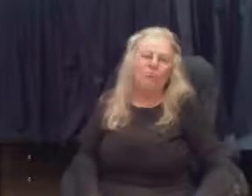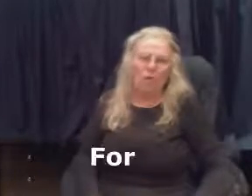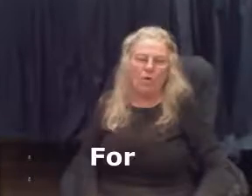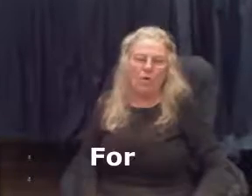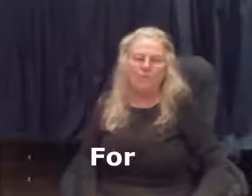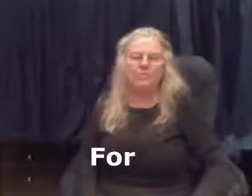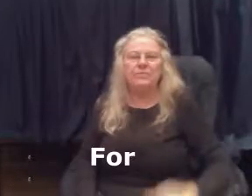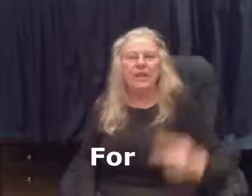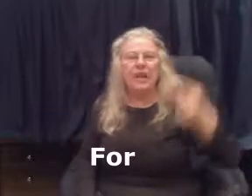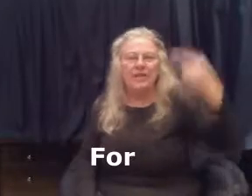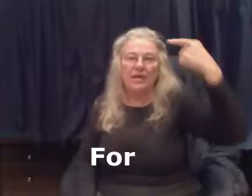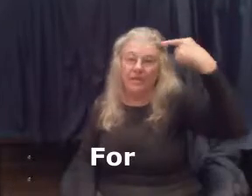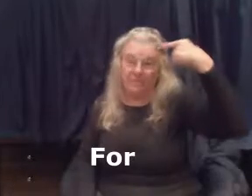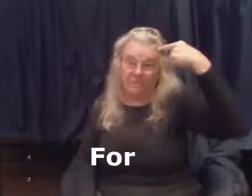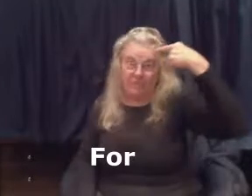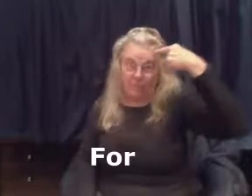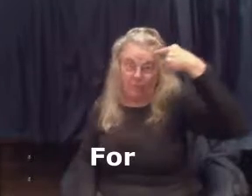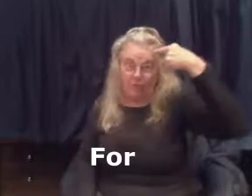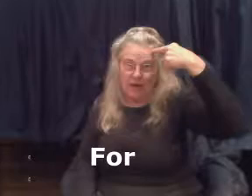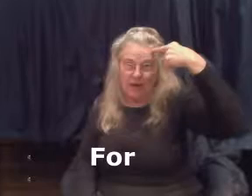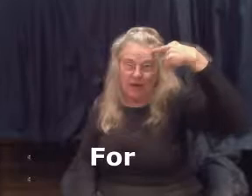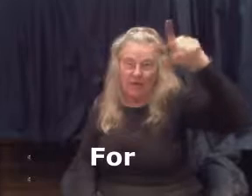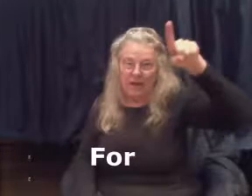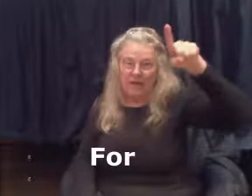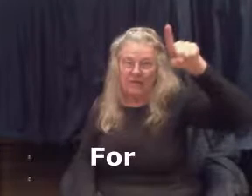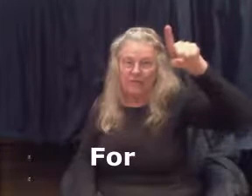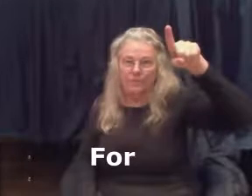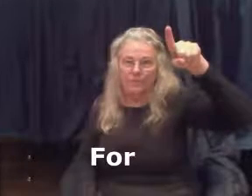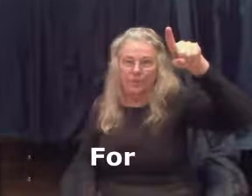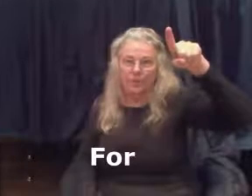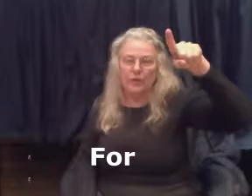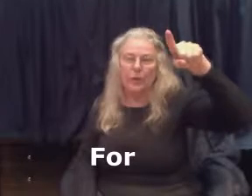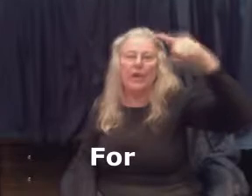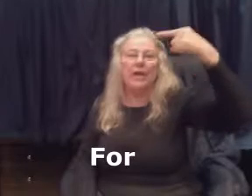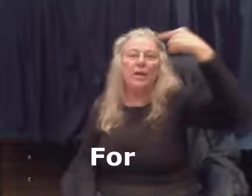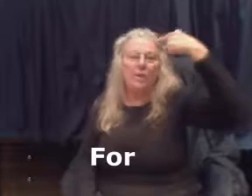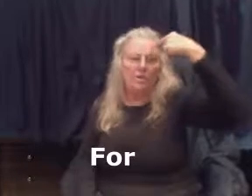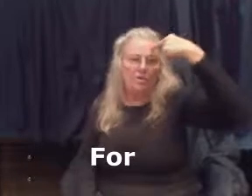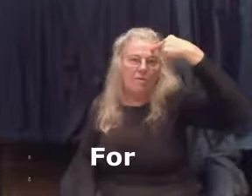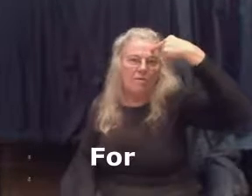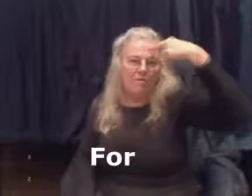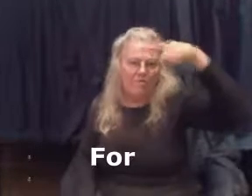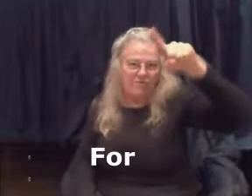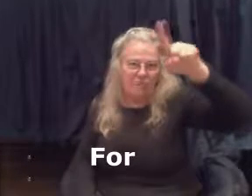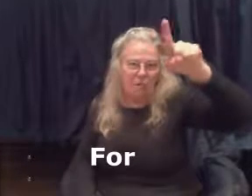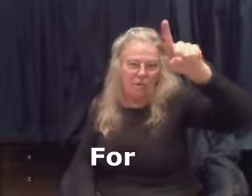Four. I think of the forehead and then pull it away. Four.